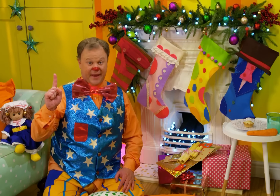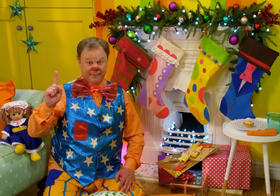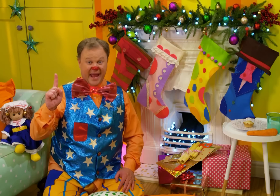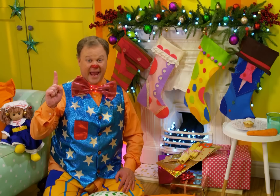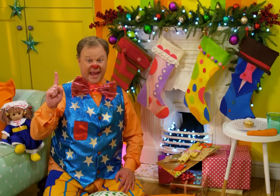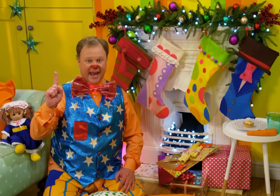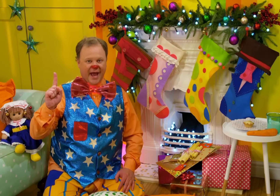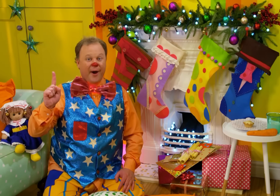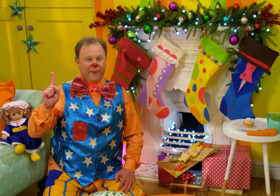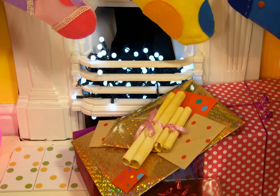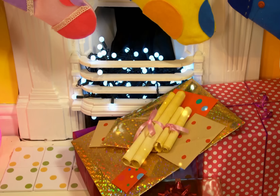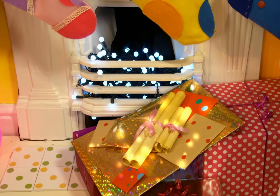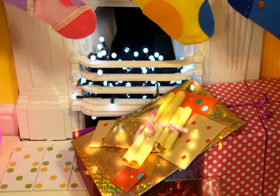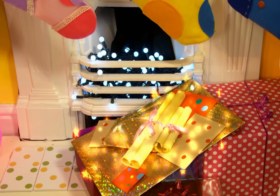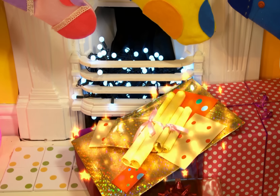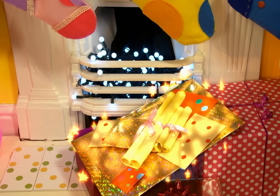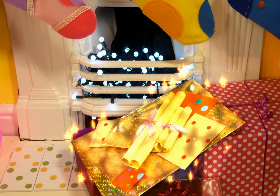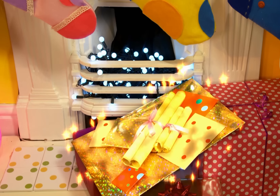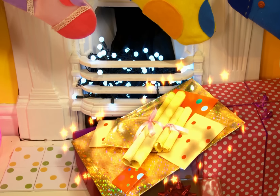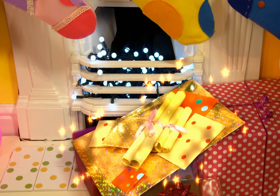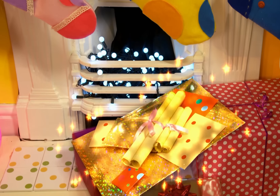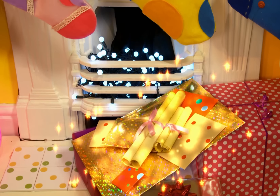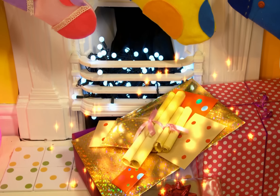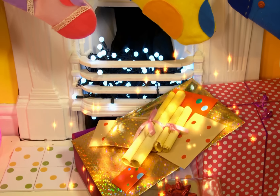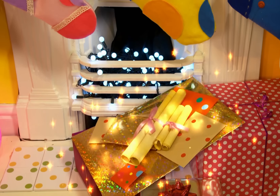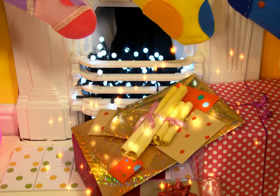chimney! One, two, three!